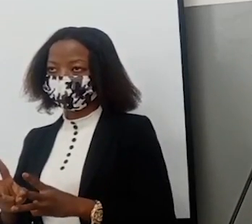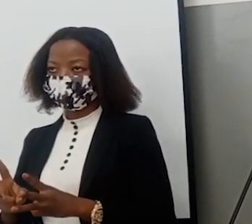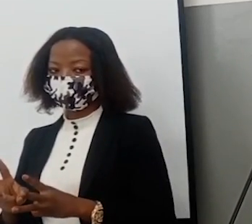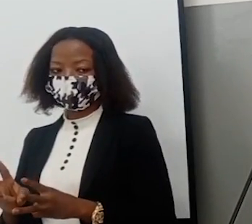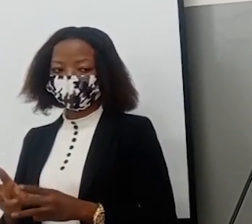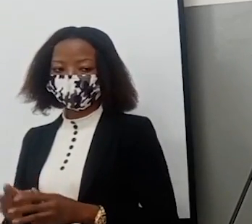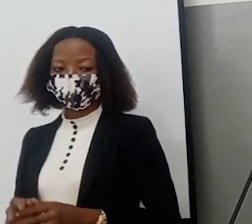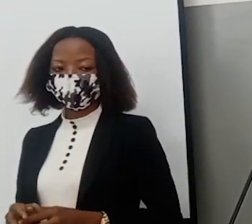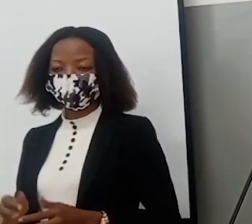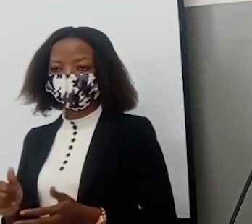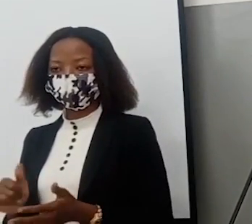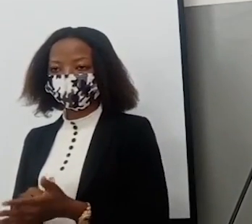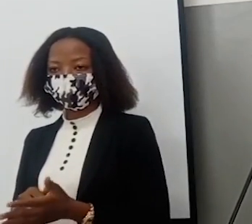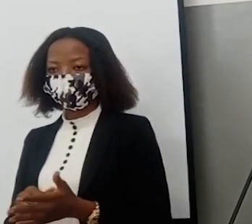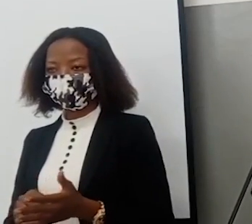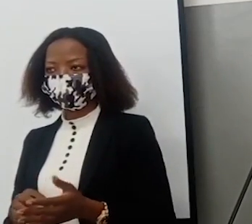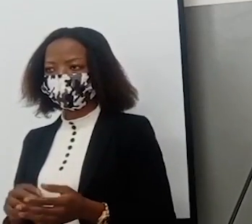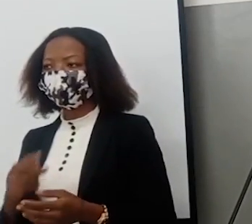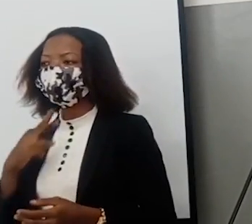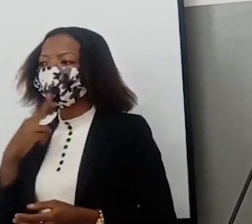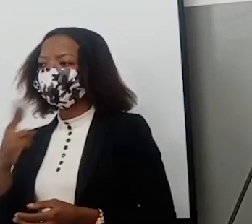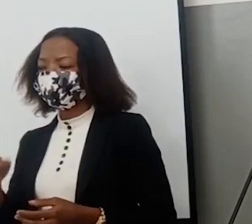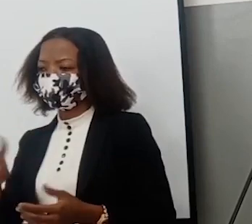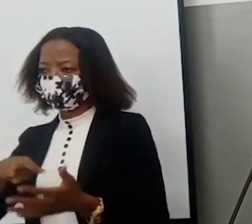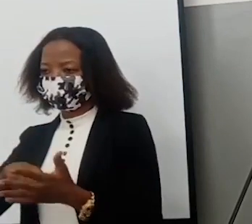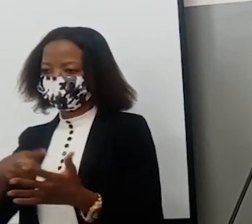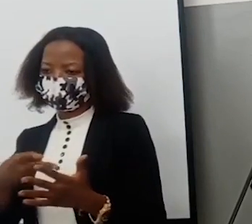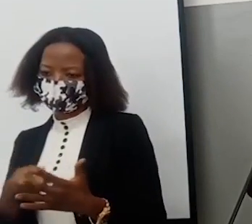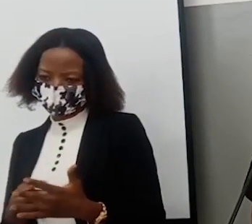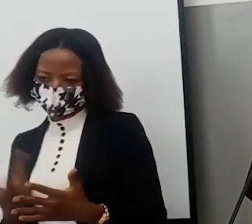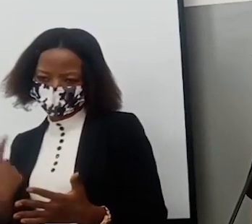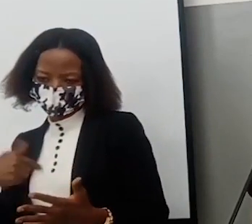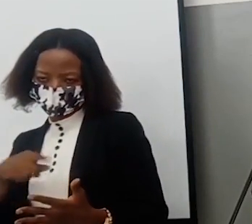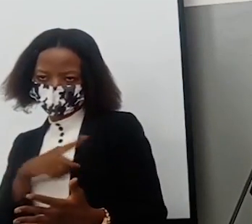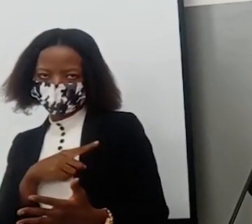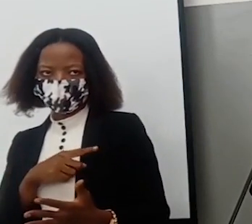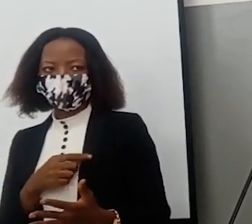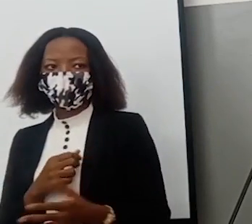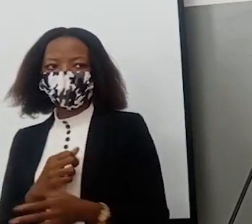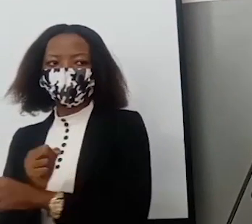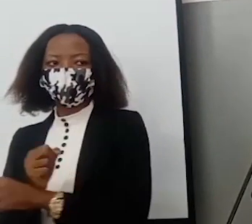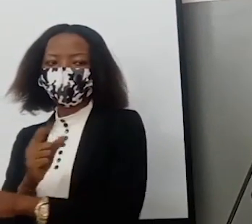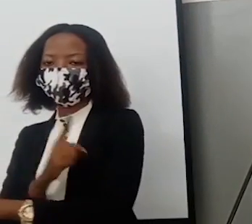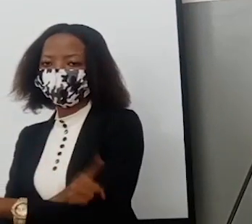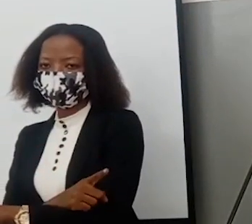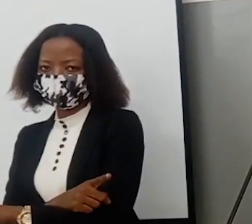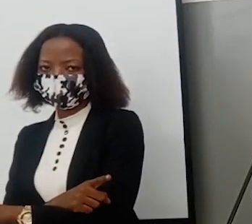So what does the red list mean to us, or what should it mean? For us as Sierra Leoneans,